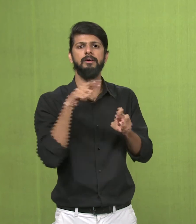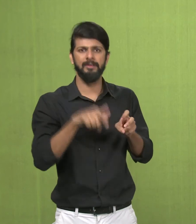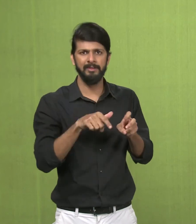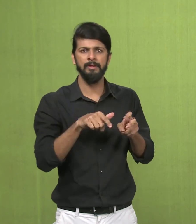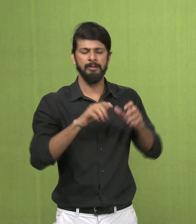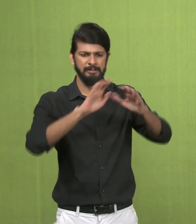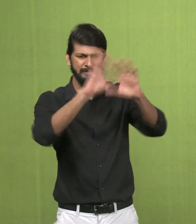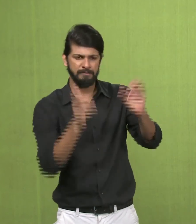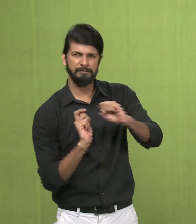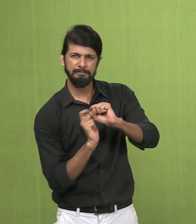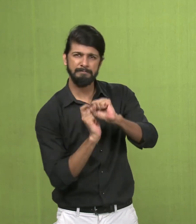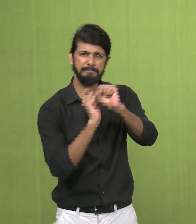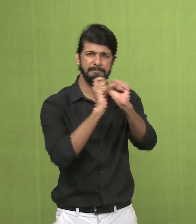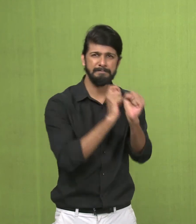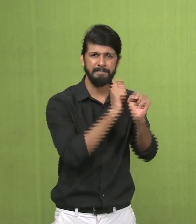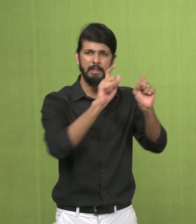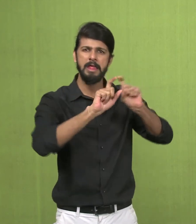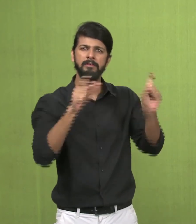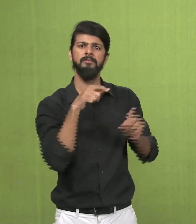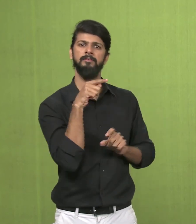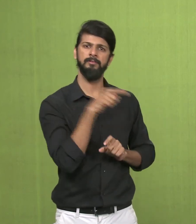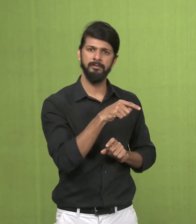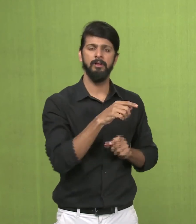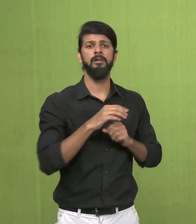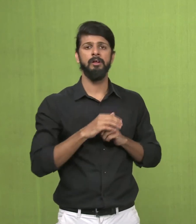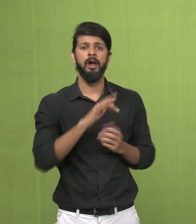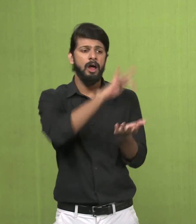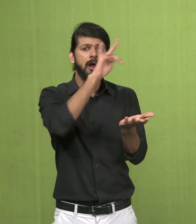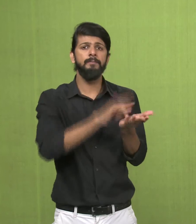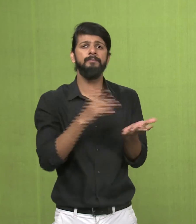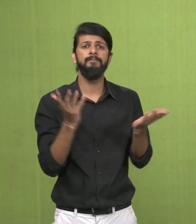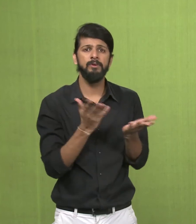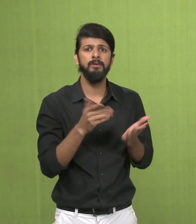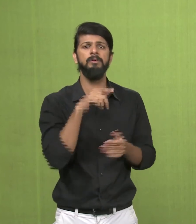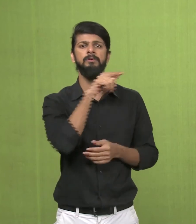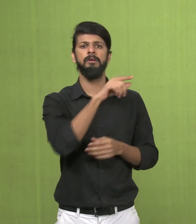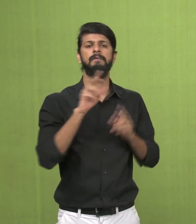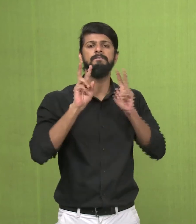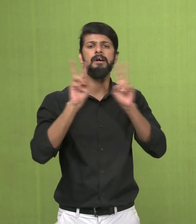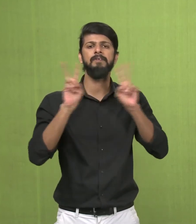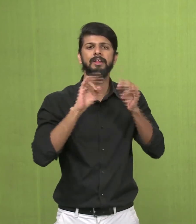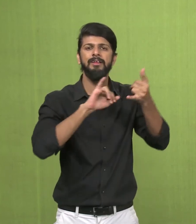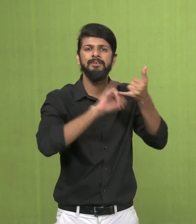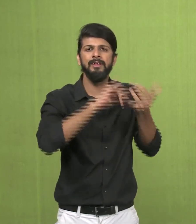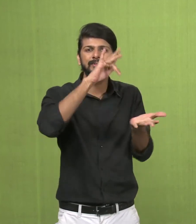the sculpture is made out of sandstone and found at